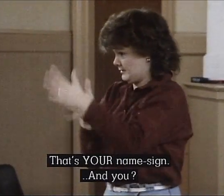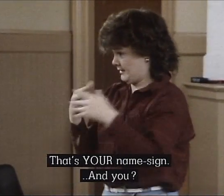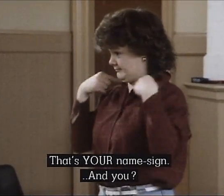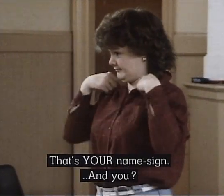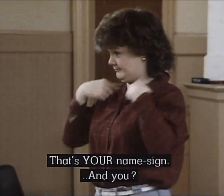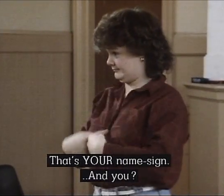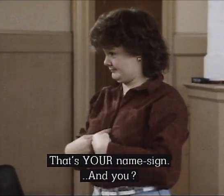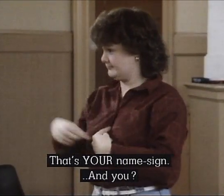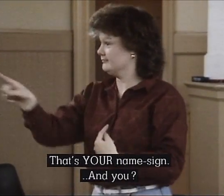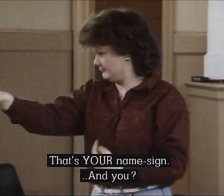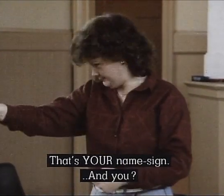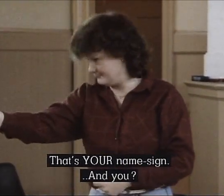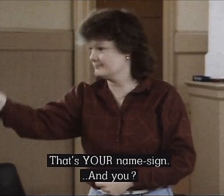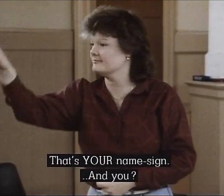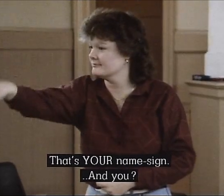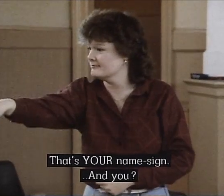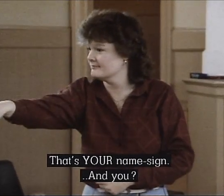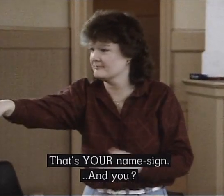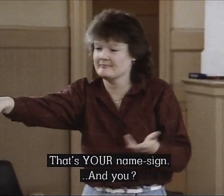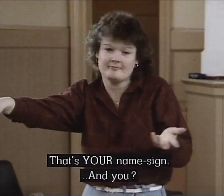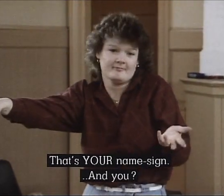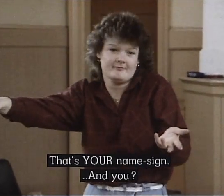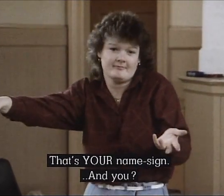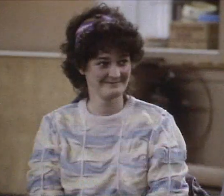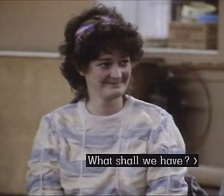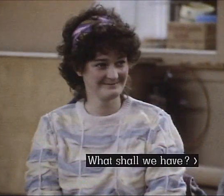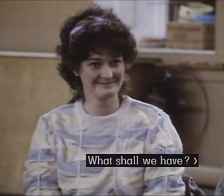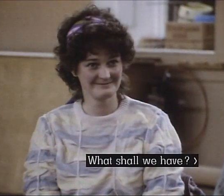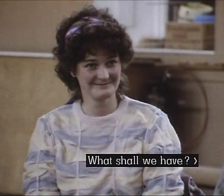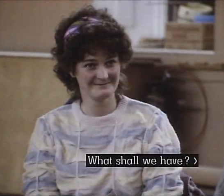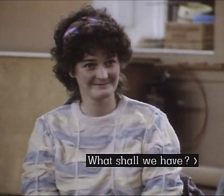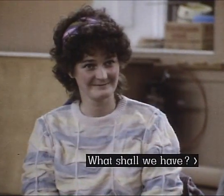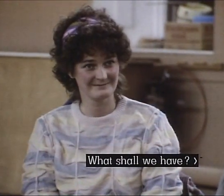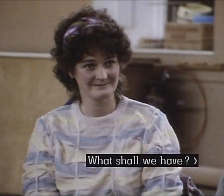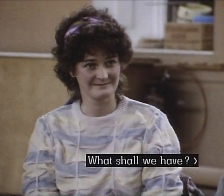That's your name sign. And you, what shall we have?